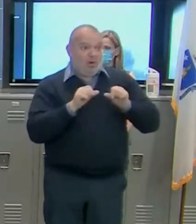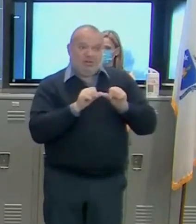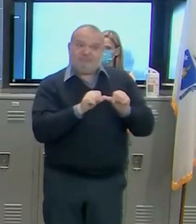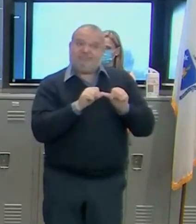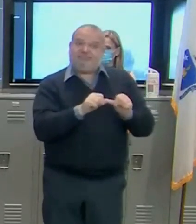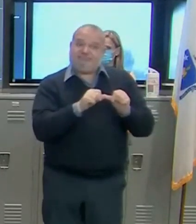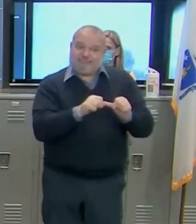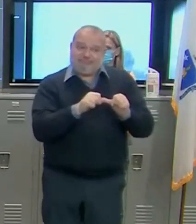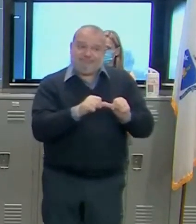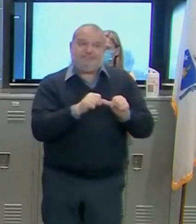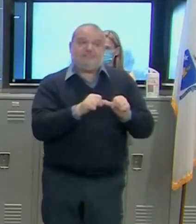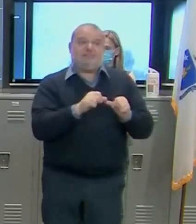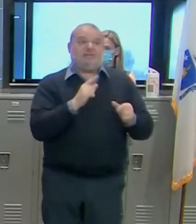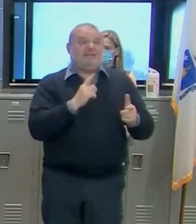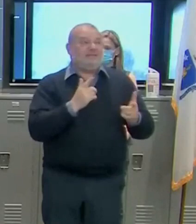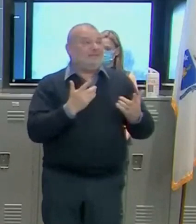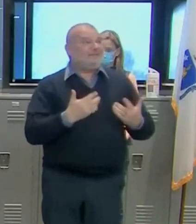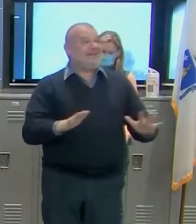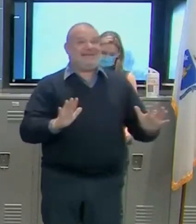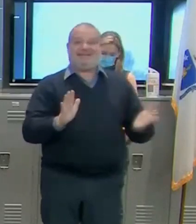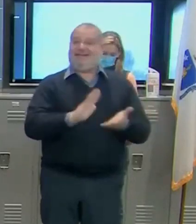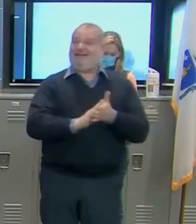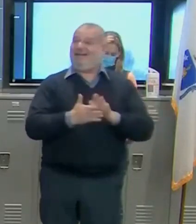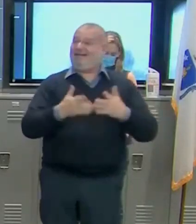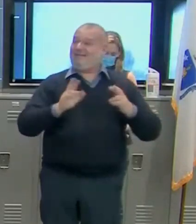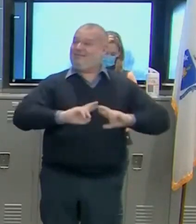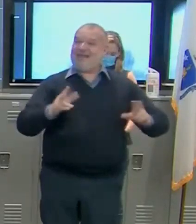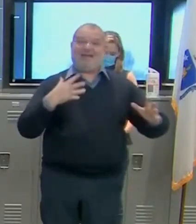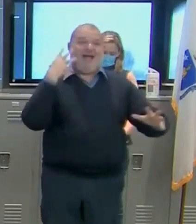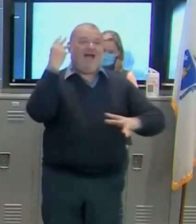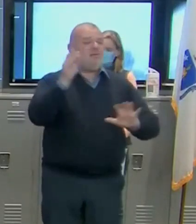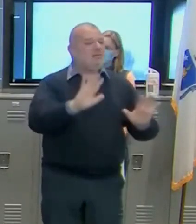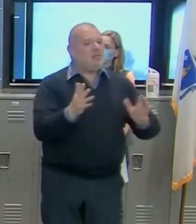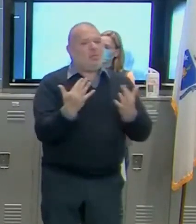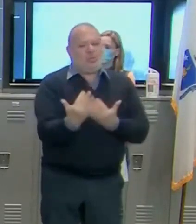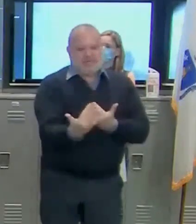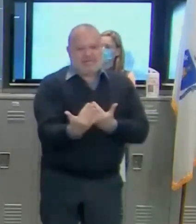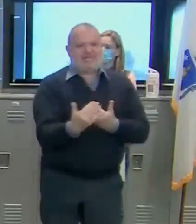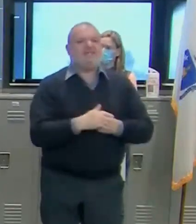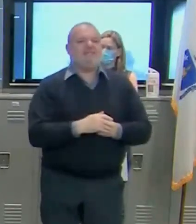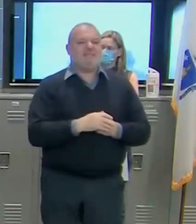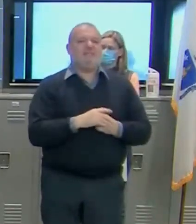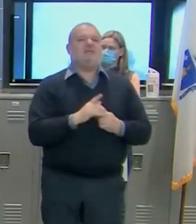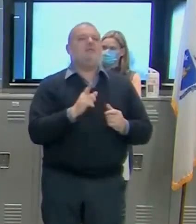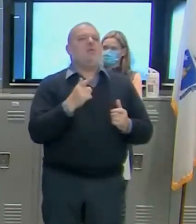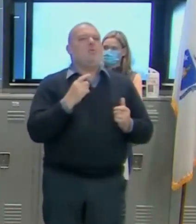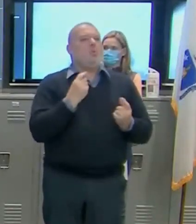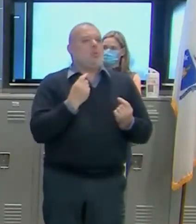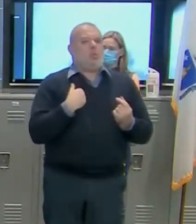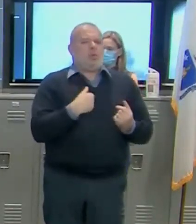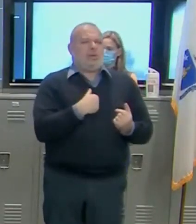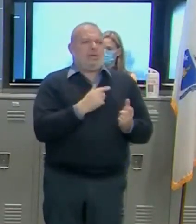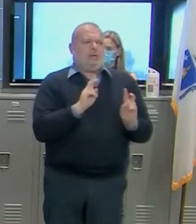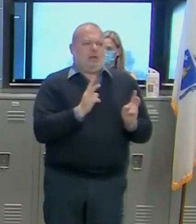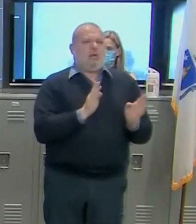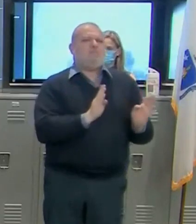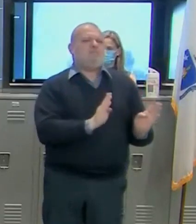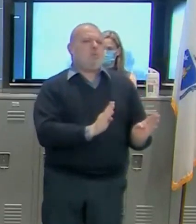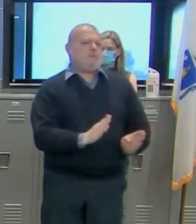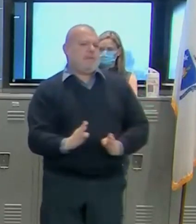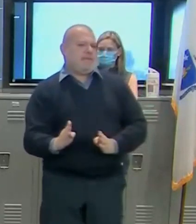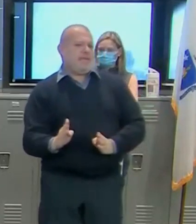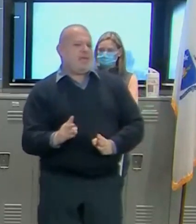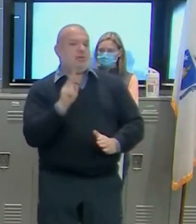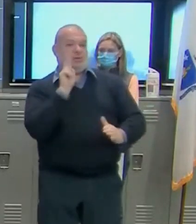days to prepare for it, and it pretty much behaved the way everybody thought it would. And I think that's made a big difference with respect to the fact that